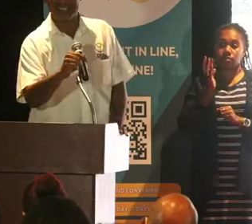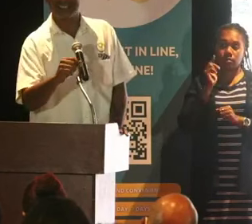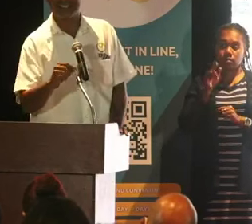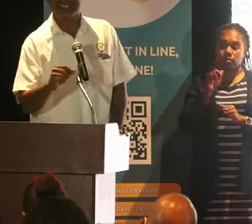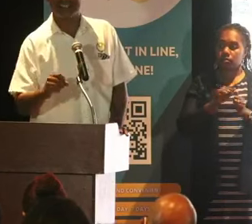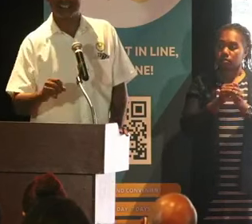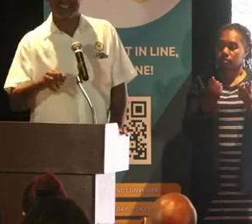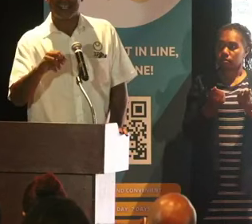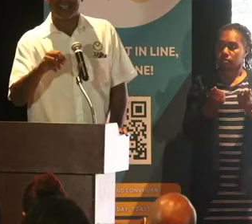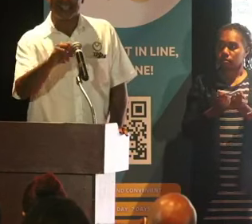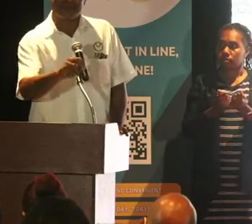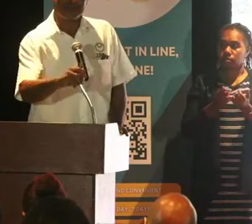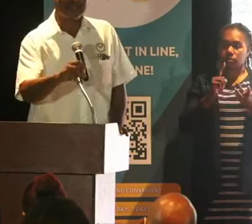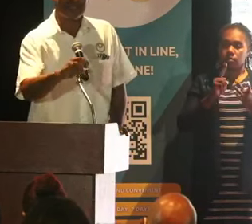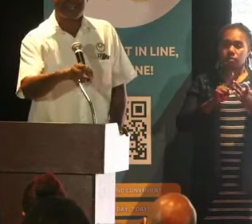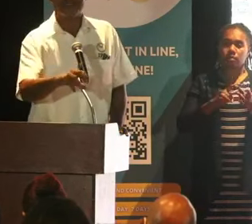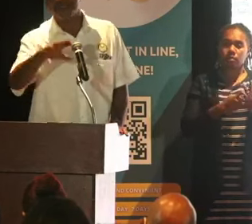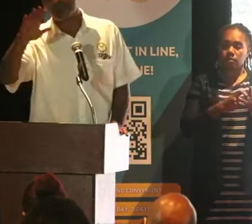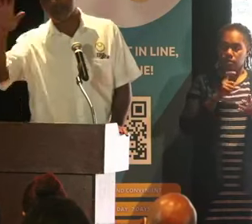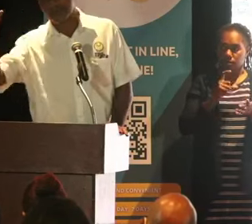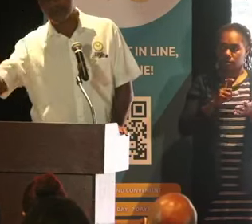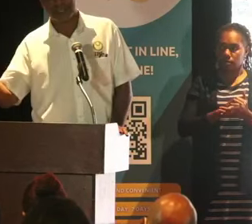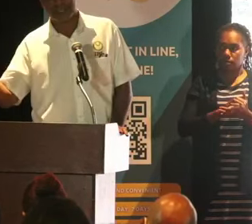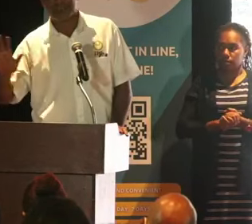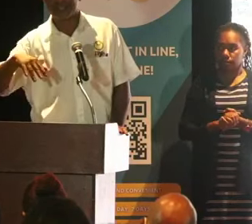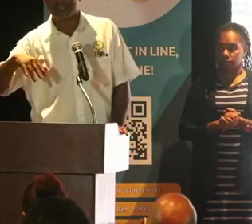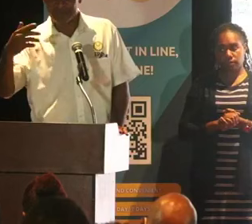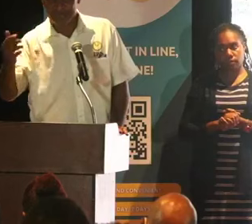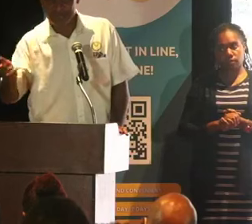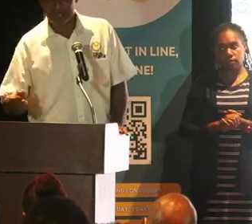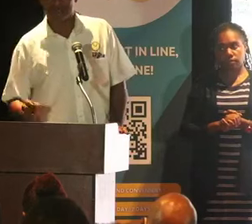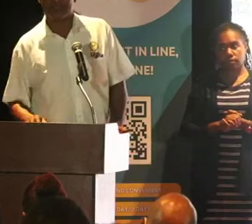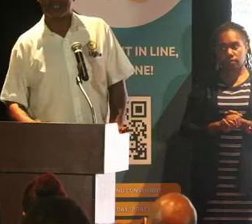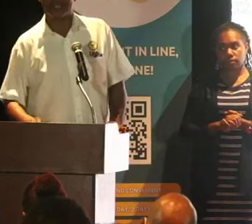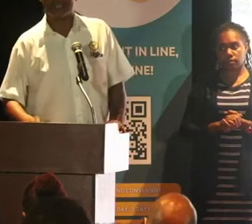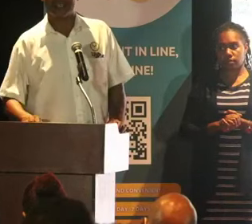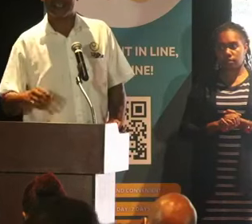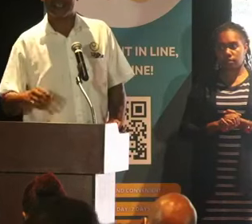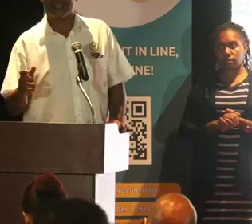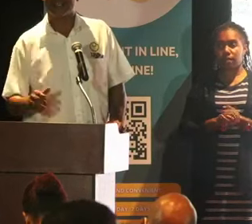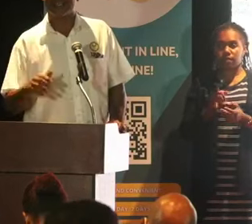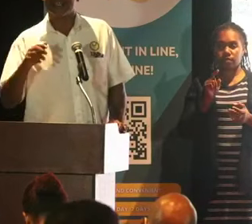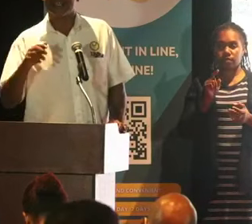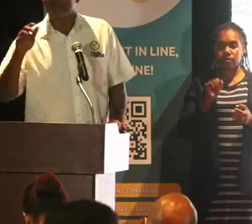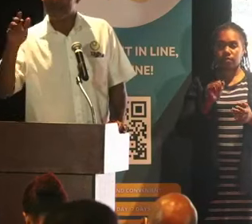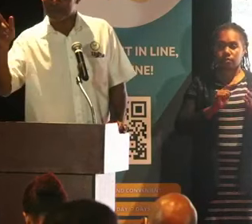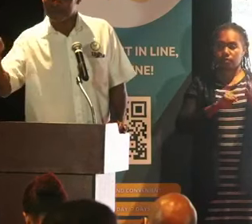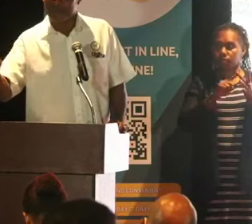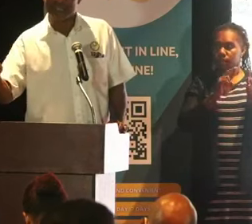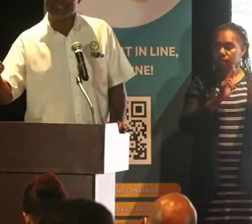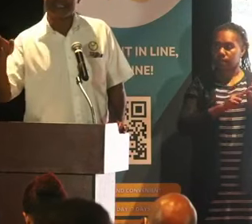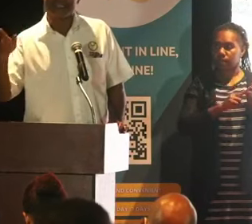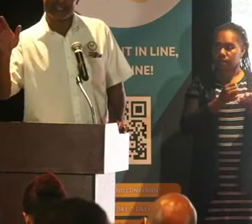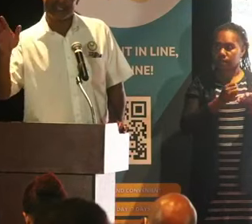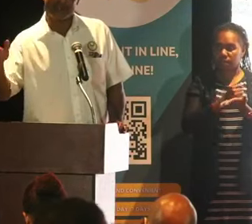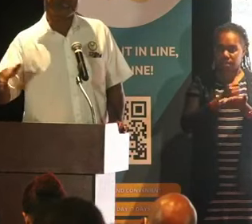TIN. And then you, from the IRC, you will go to the bank to open an account, at the account. But if you